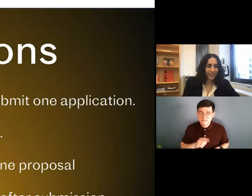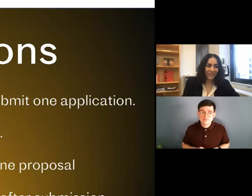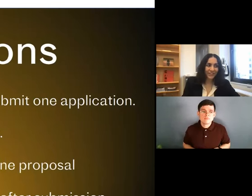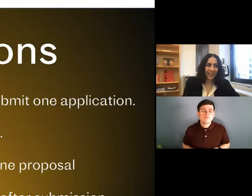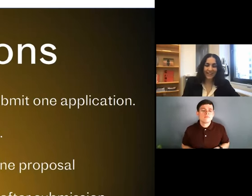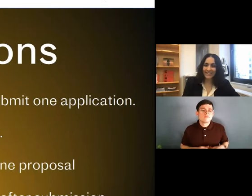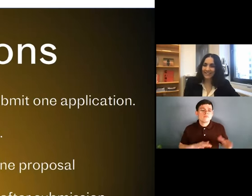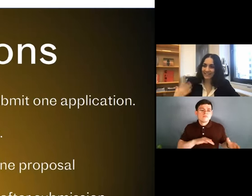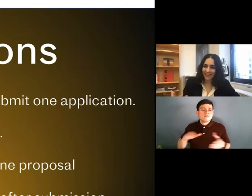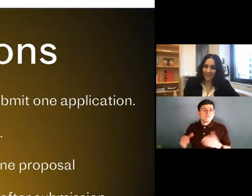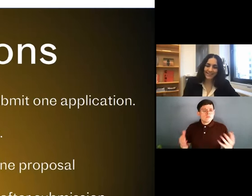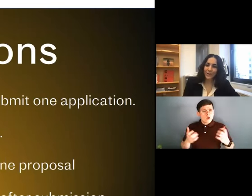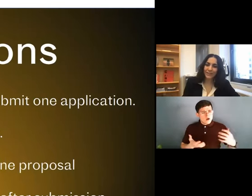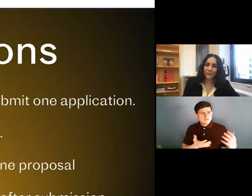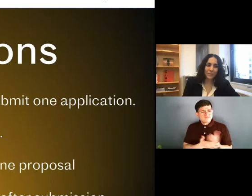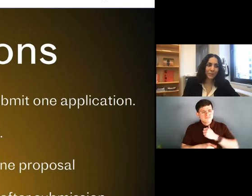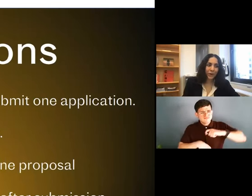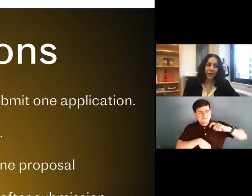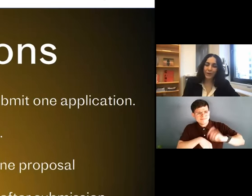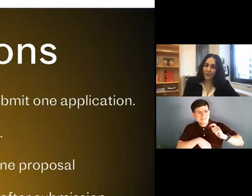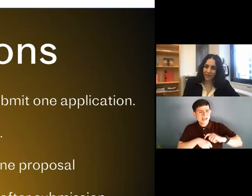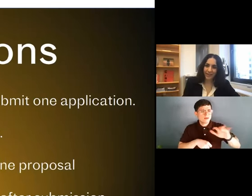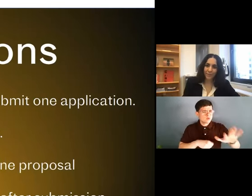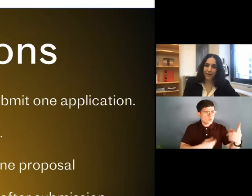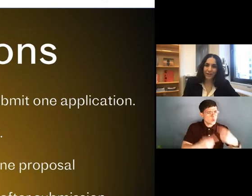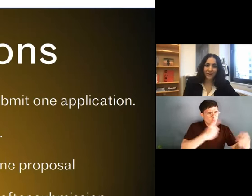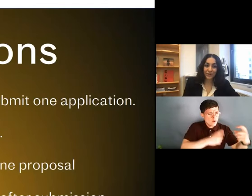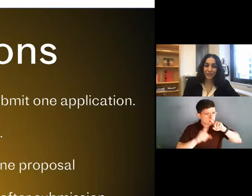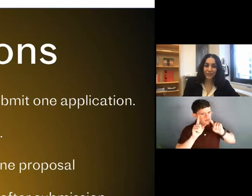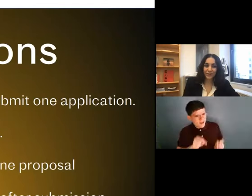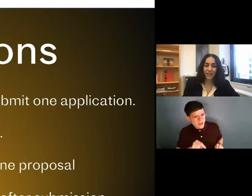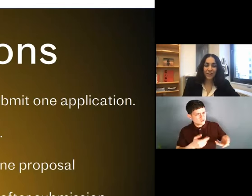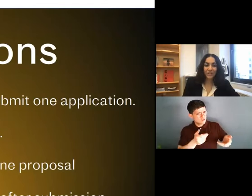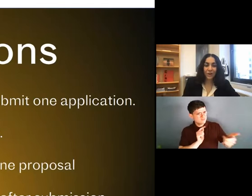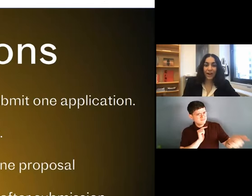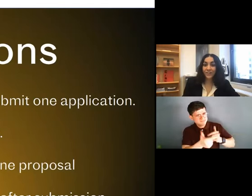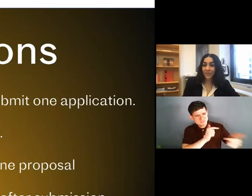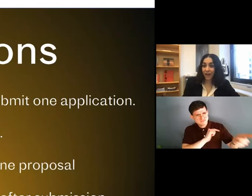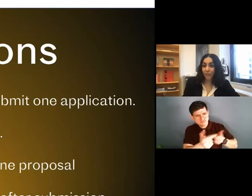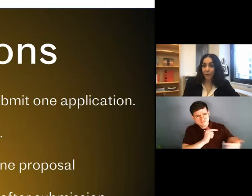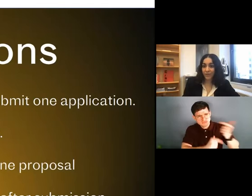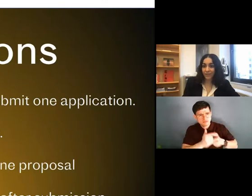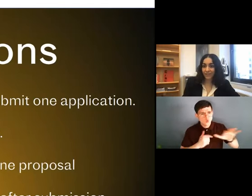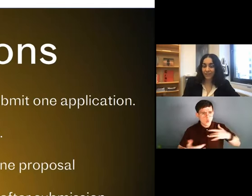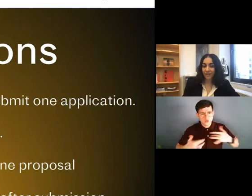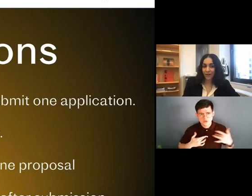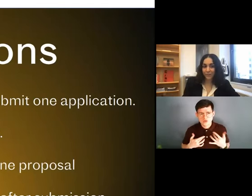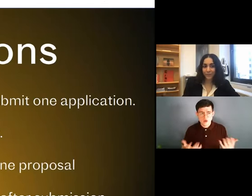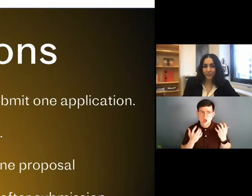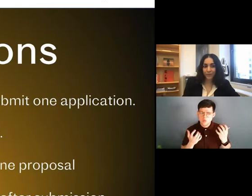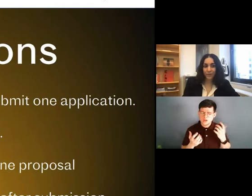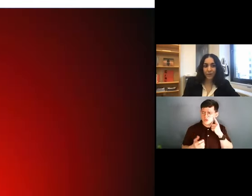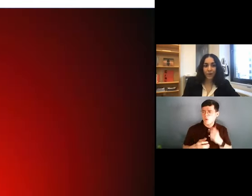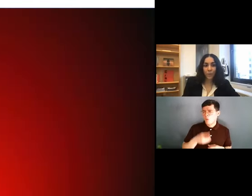your questions and to get to know a little bit more what you're thinking about and your concerns. So I just have a couple more things that I'll